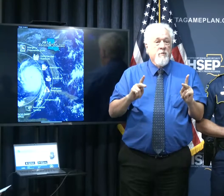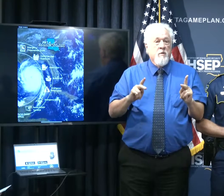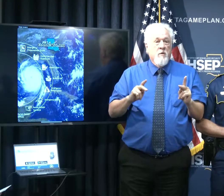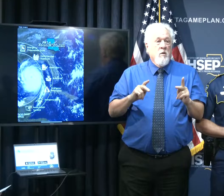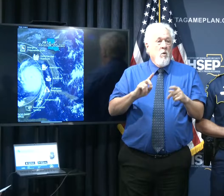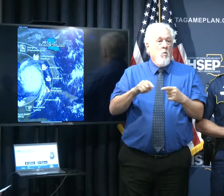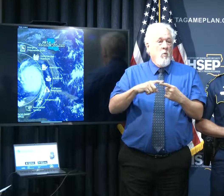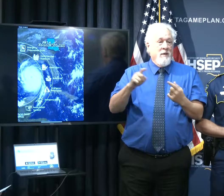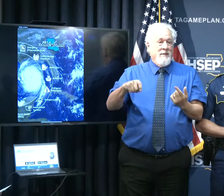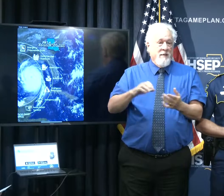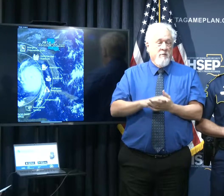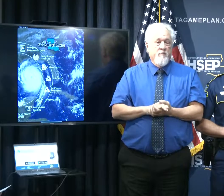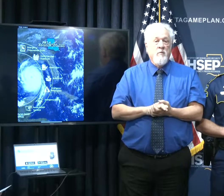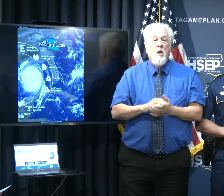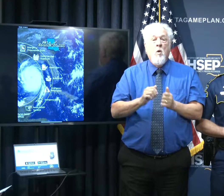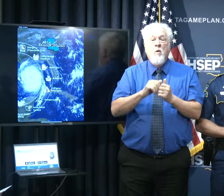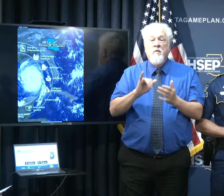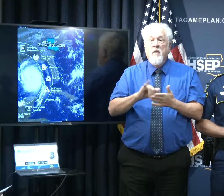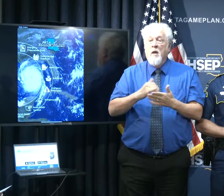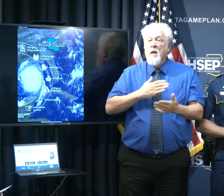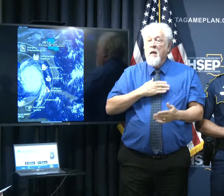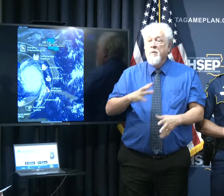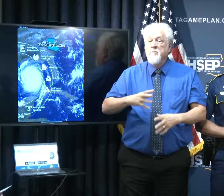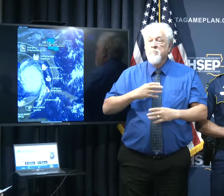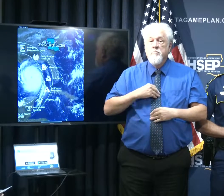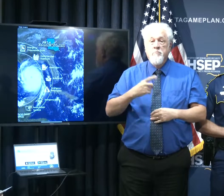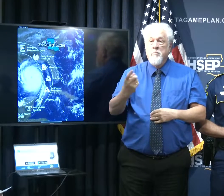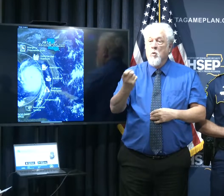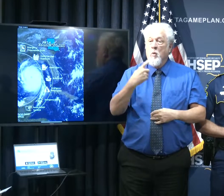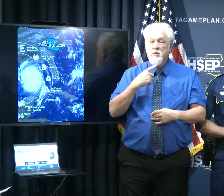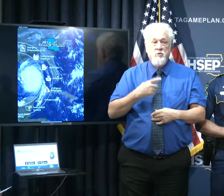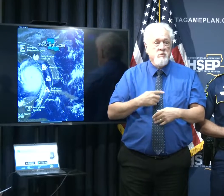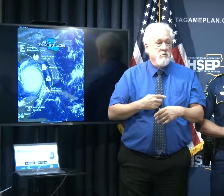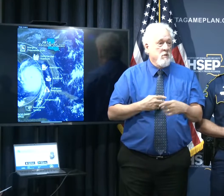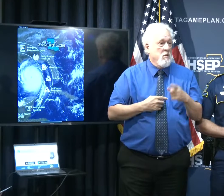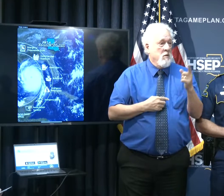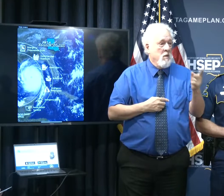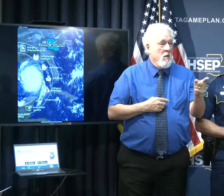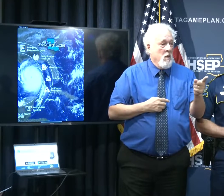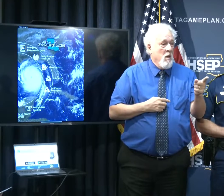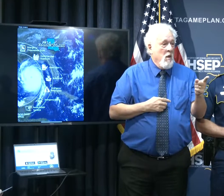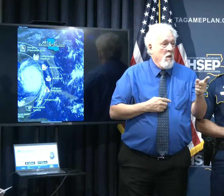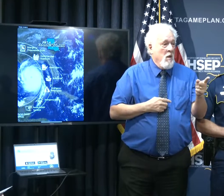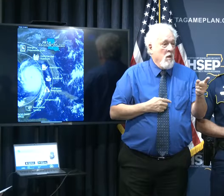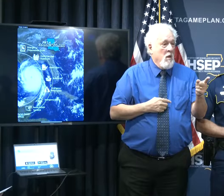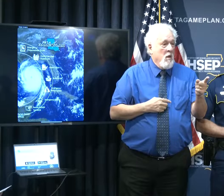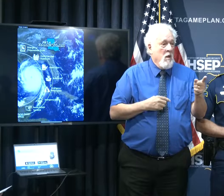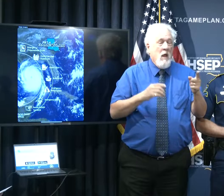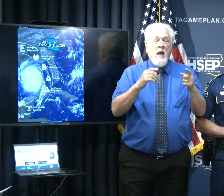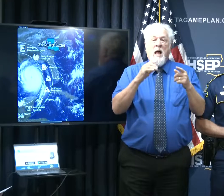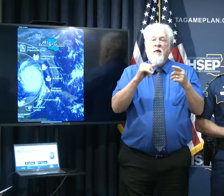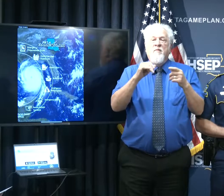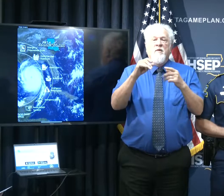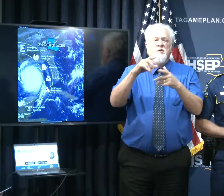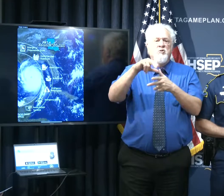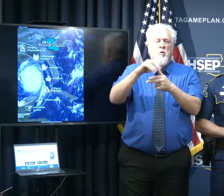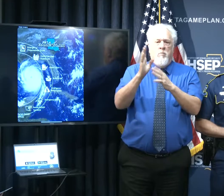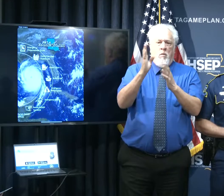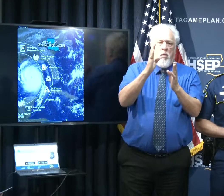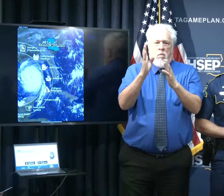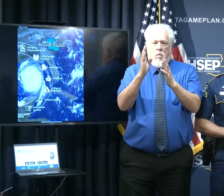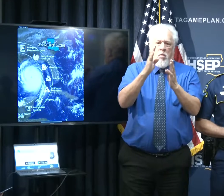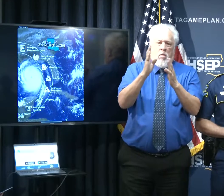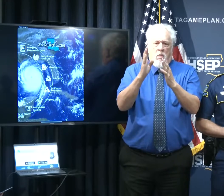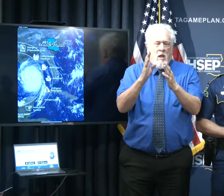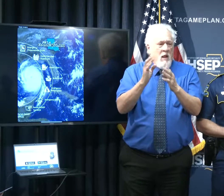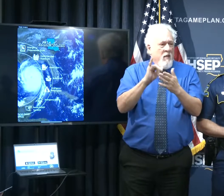a needed basis. With that, I am happy to take any questions. Yes, sir. With the wobbling of the storm, is that causing any challenges with